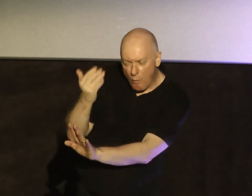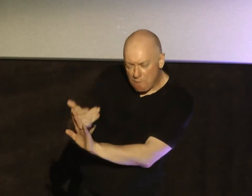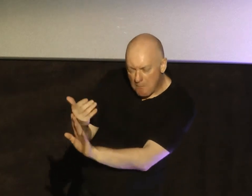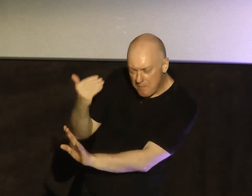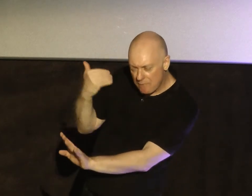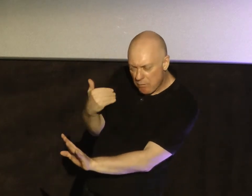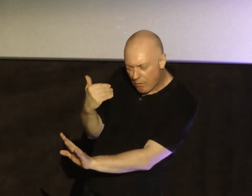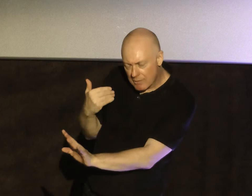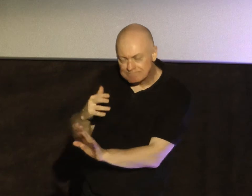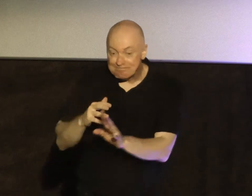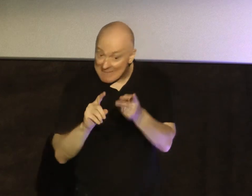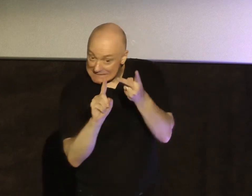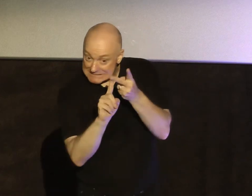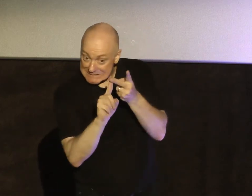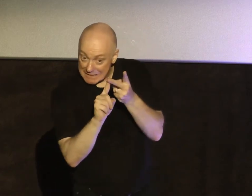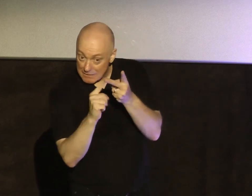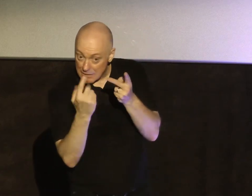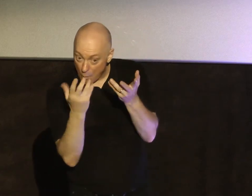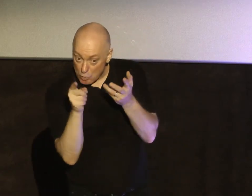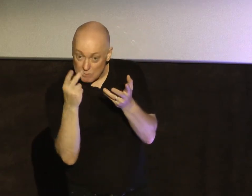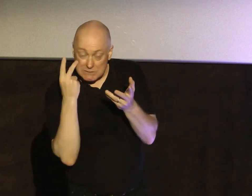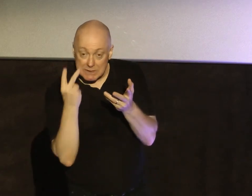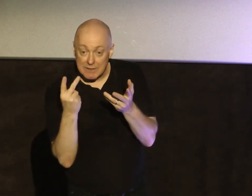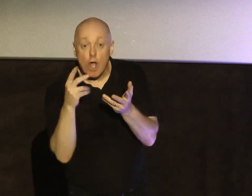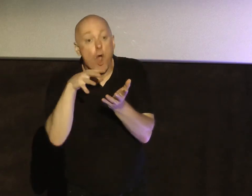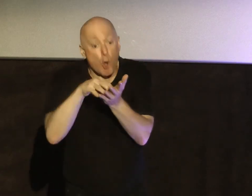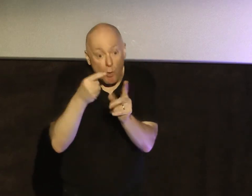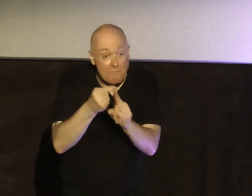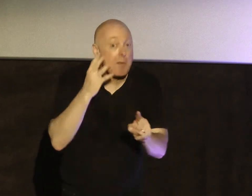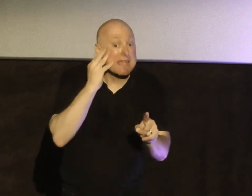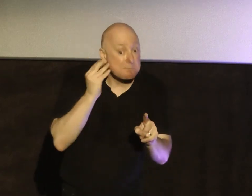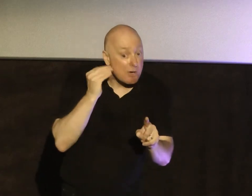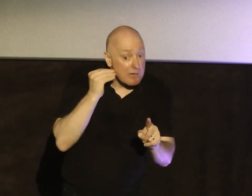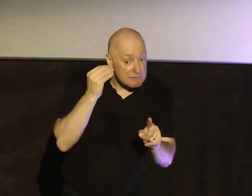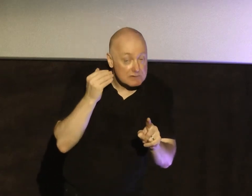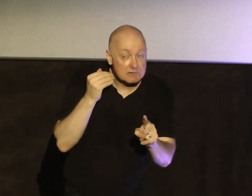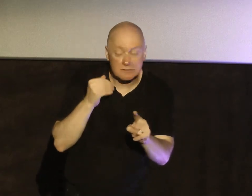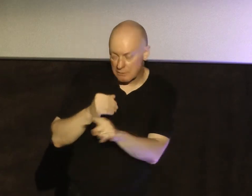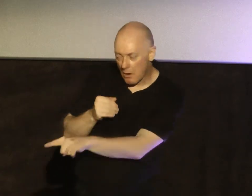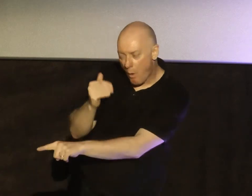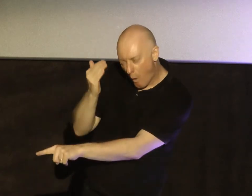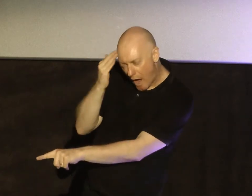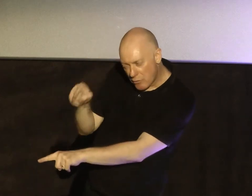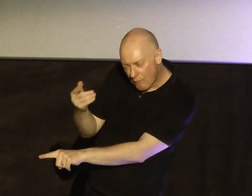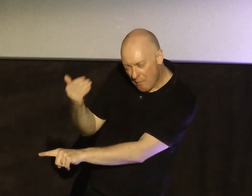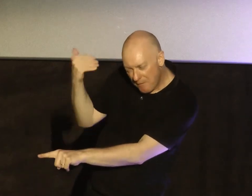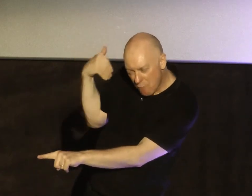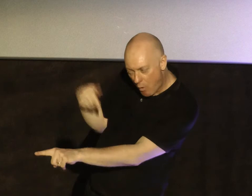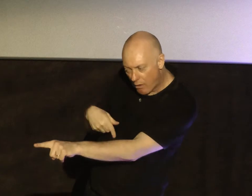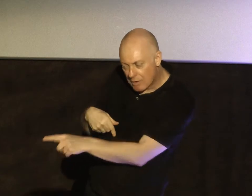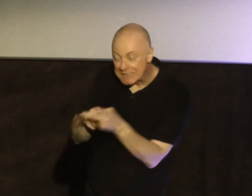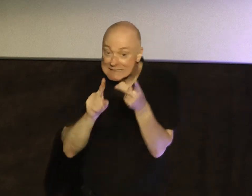there's a second thing I want you to see. We got to learn from our experiences with people and walk in wisdom. But secondly, this is important.